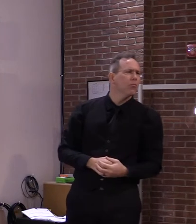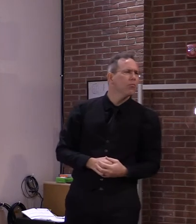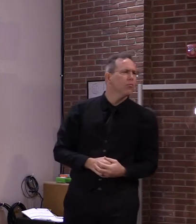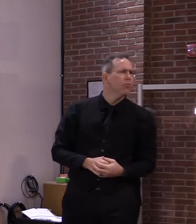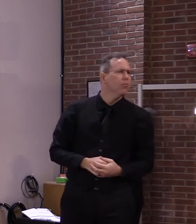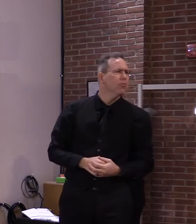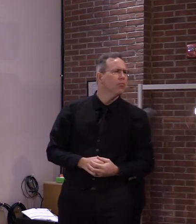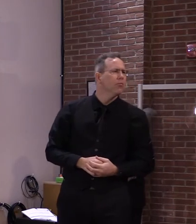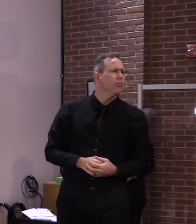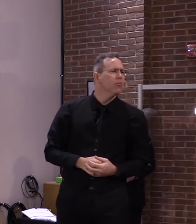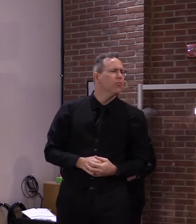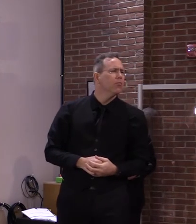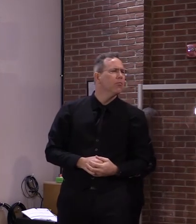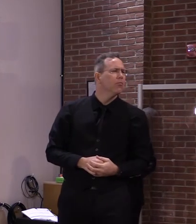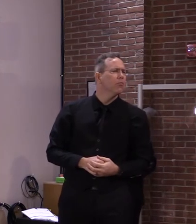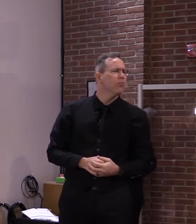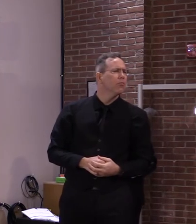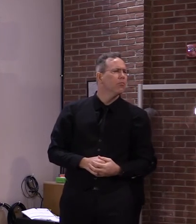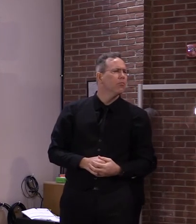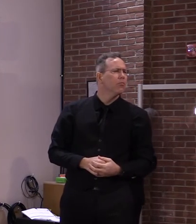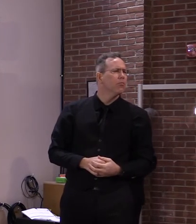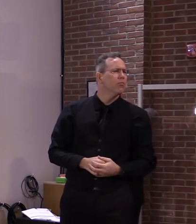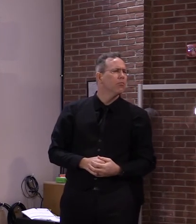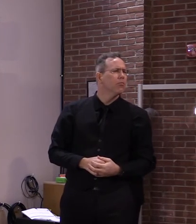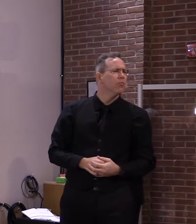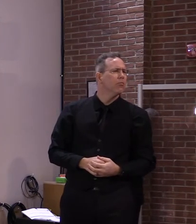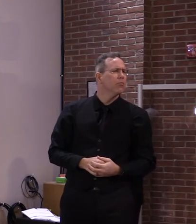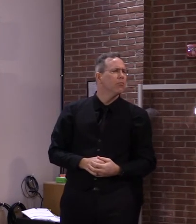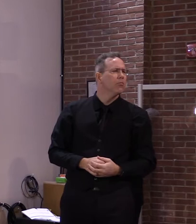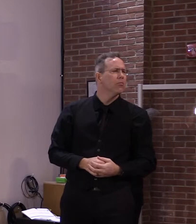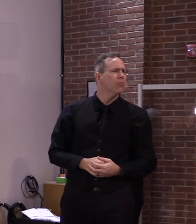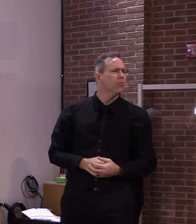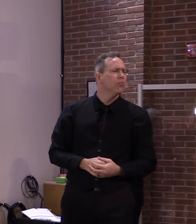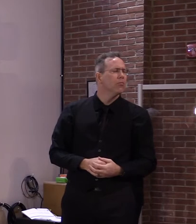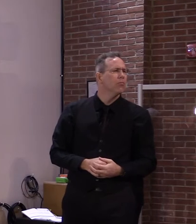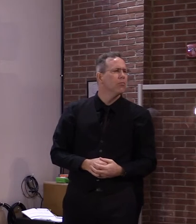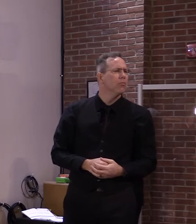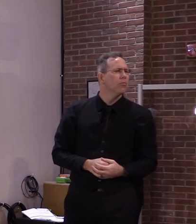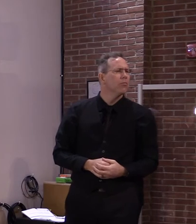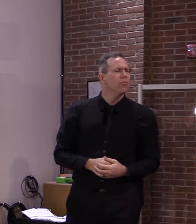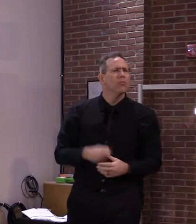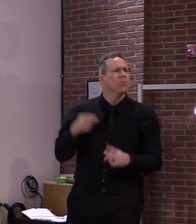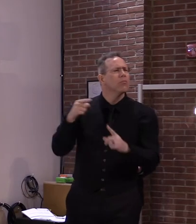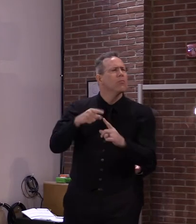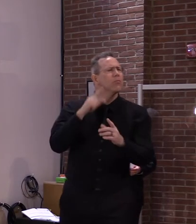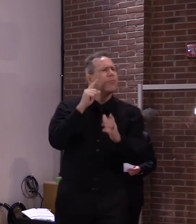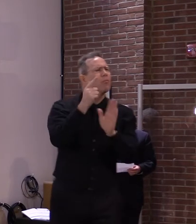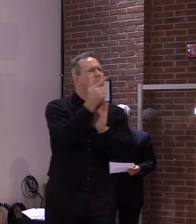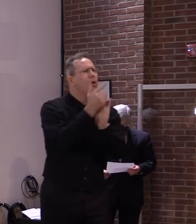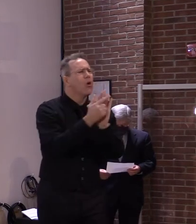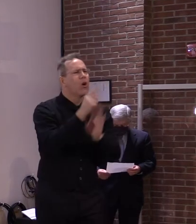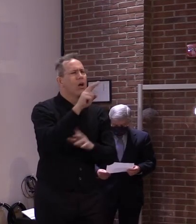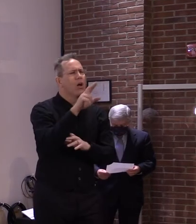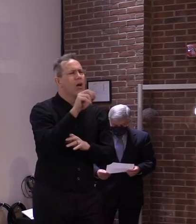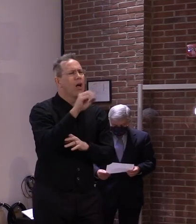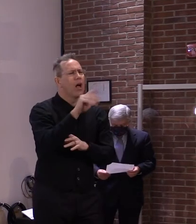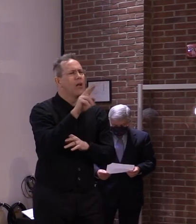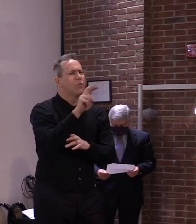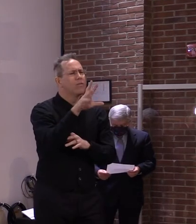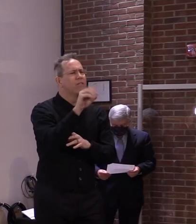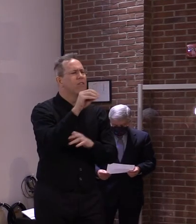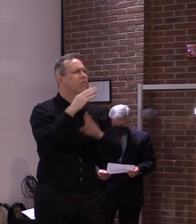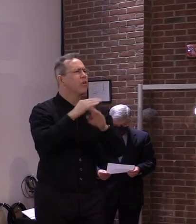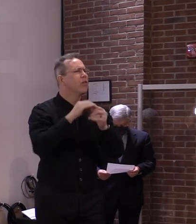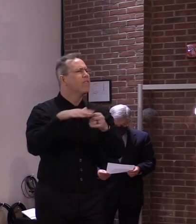250 executive order i believe the house maybe while as we're speaking is voting to do the same on your agency of